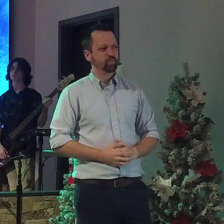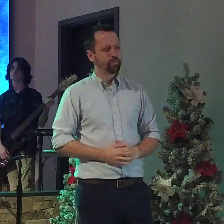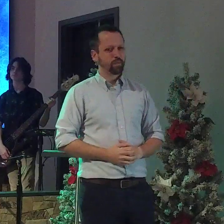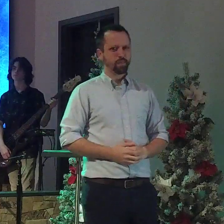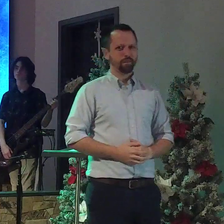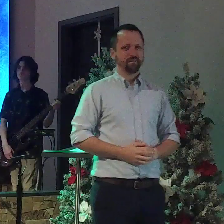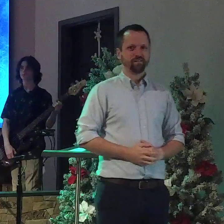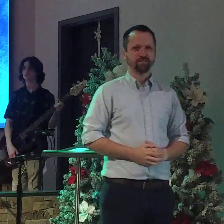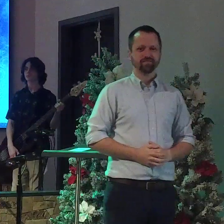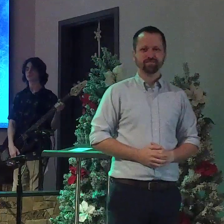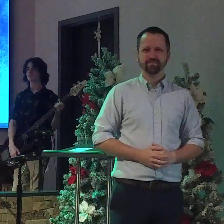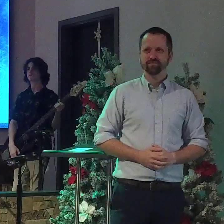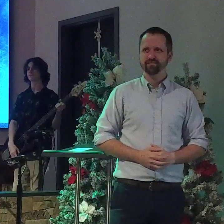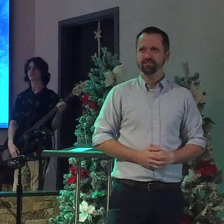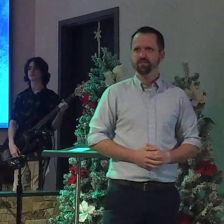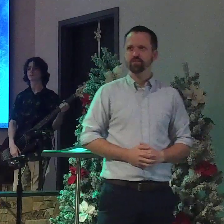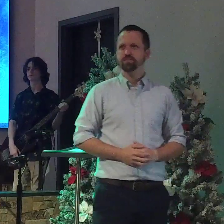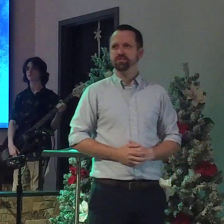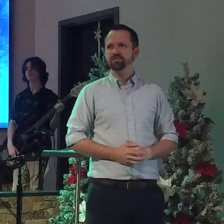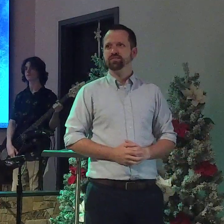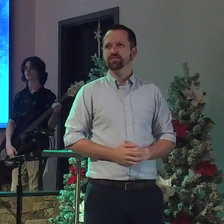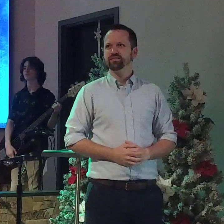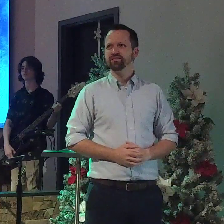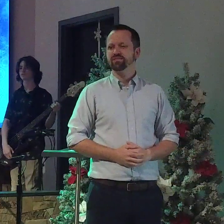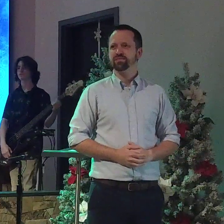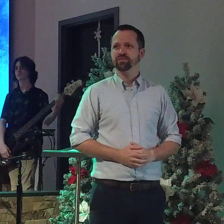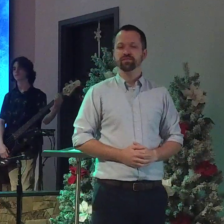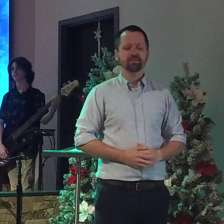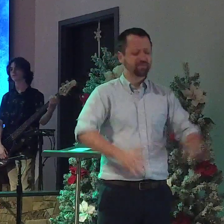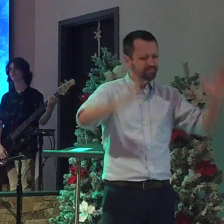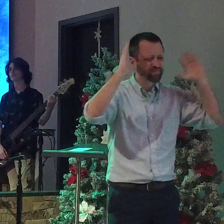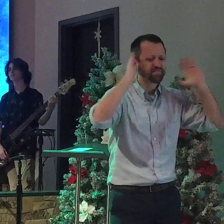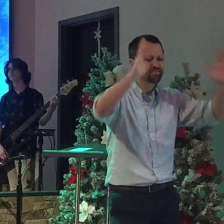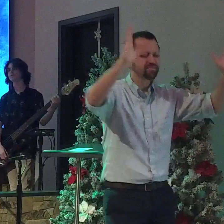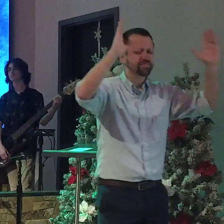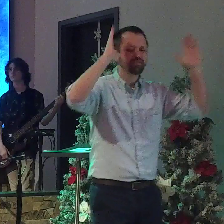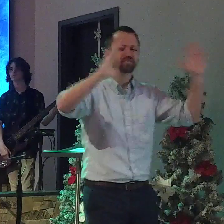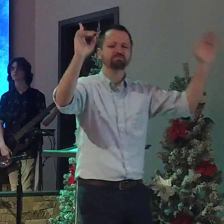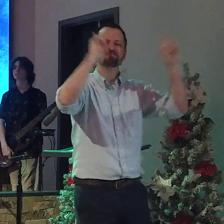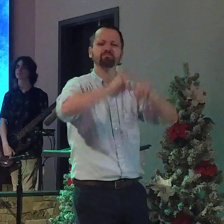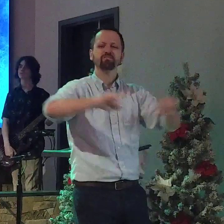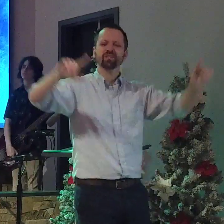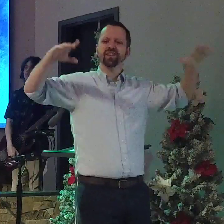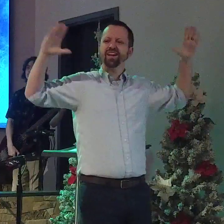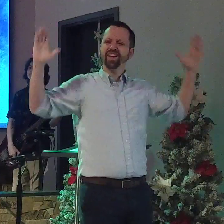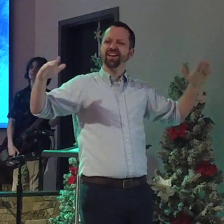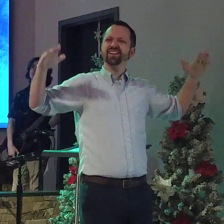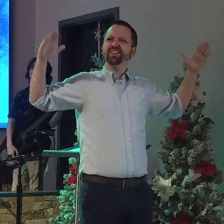Come adore him and be Christ alone, the newborn King.